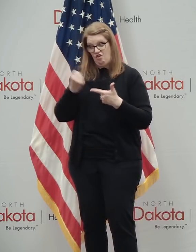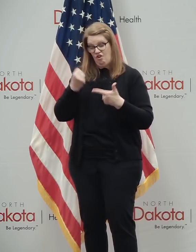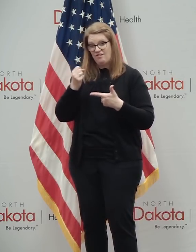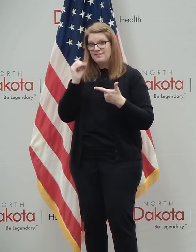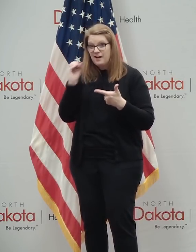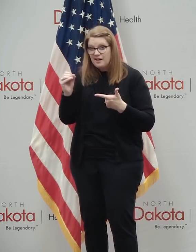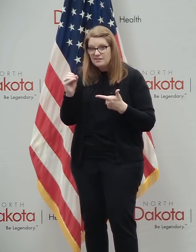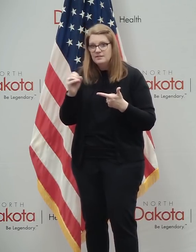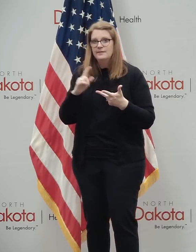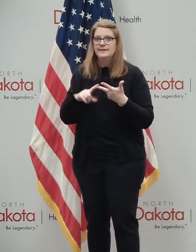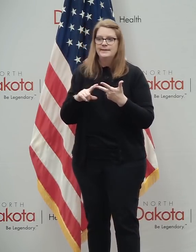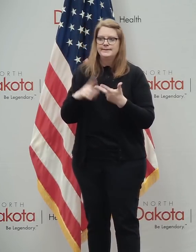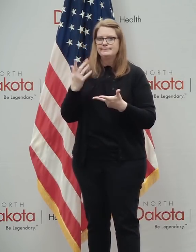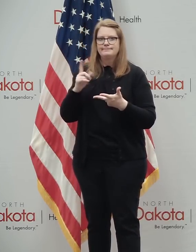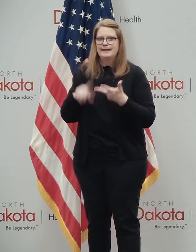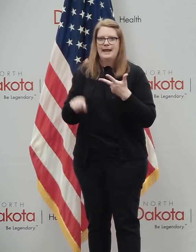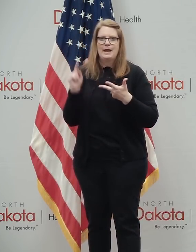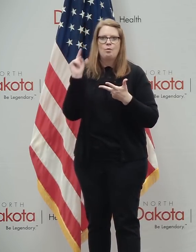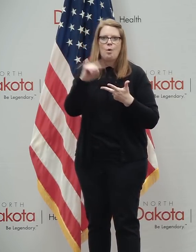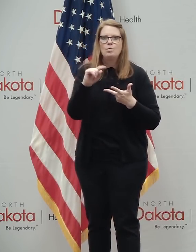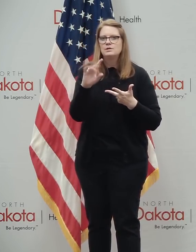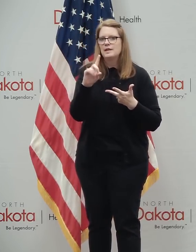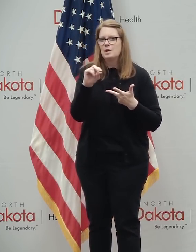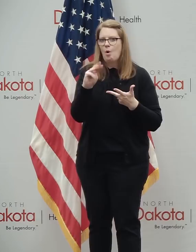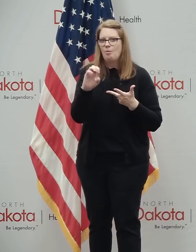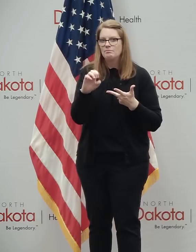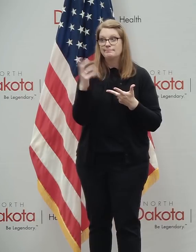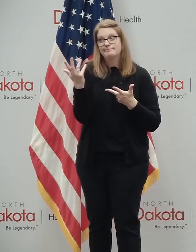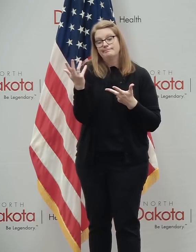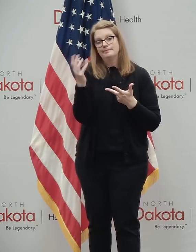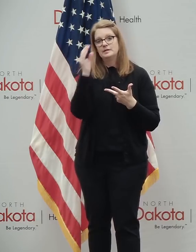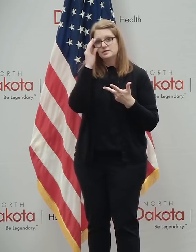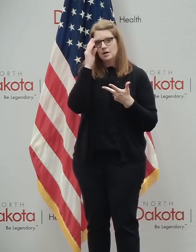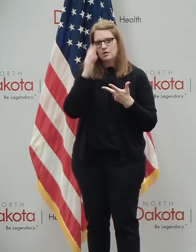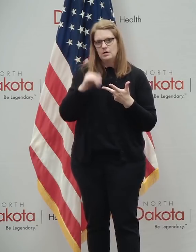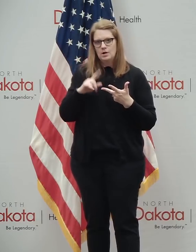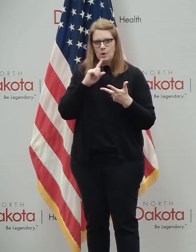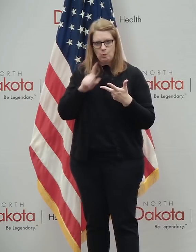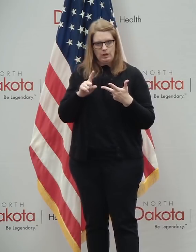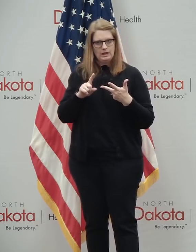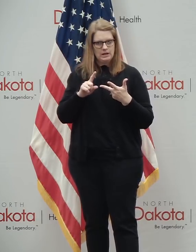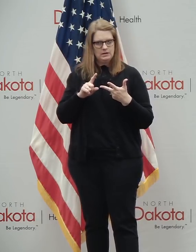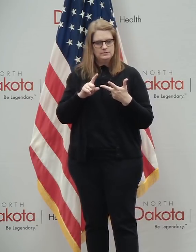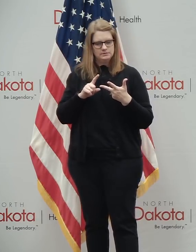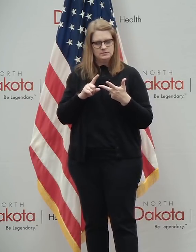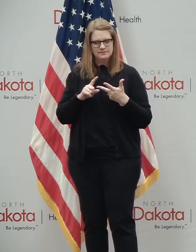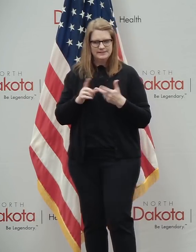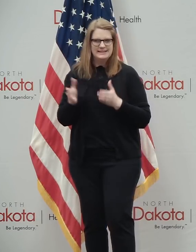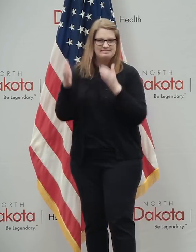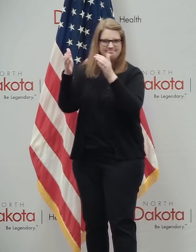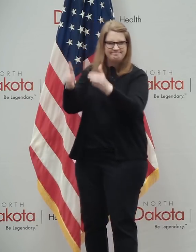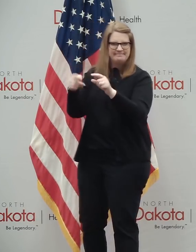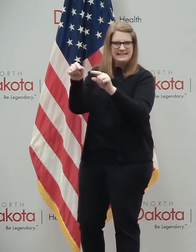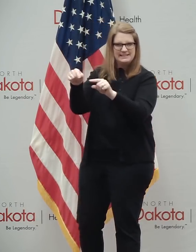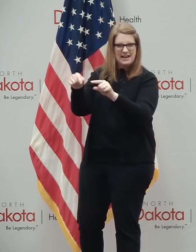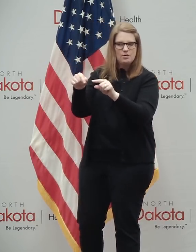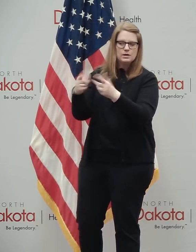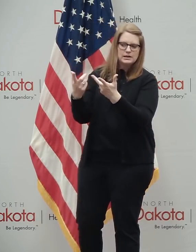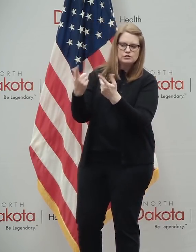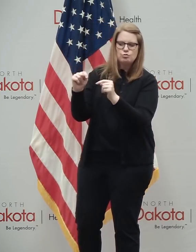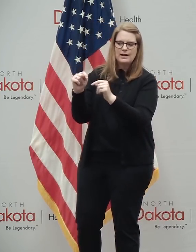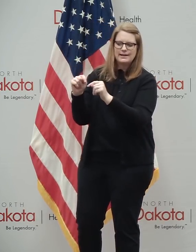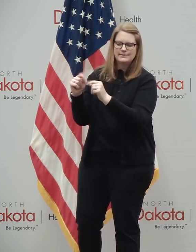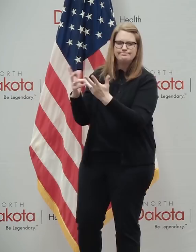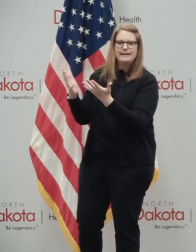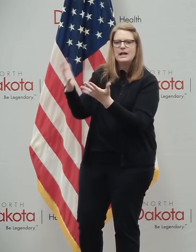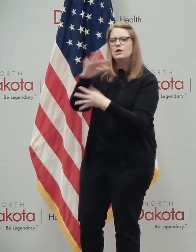not have a way to get to the Fargo Dome. And so that's again, a shift where we're going to try to pick up some more individuals